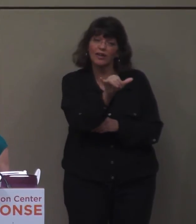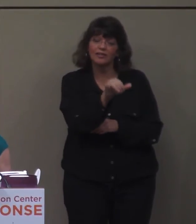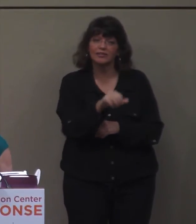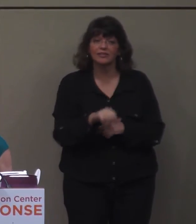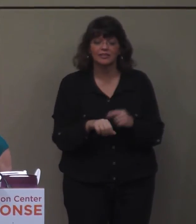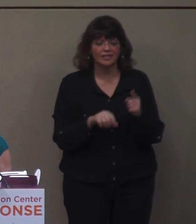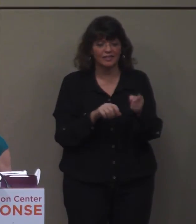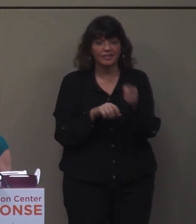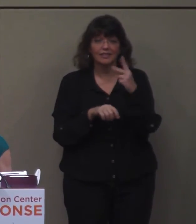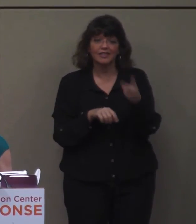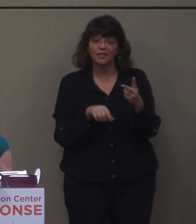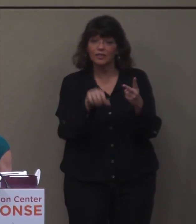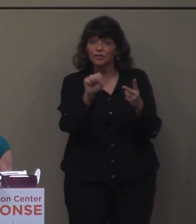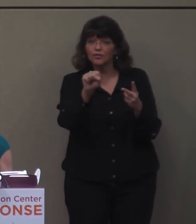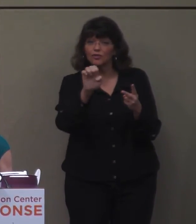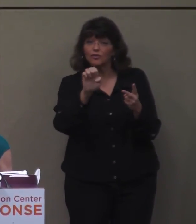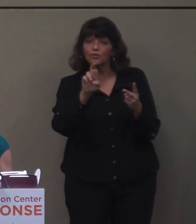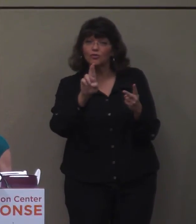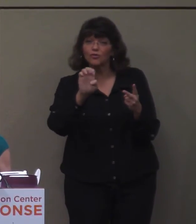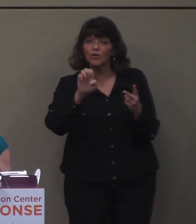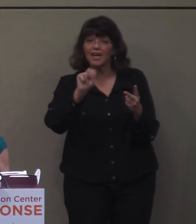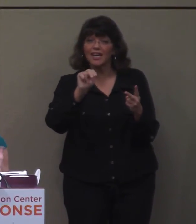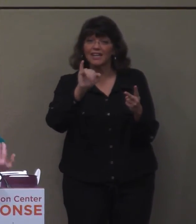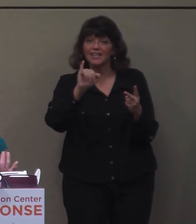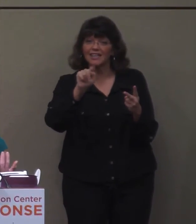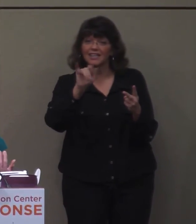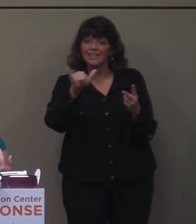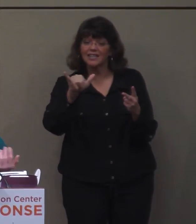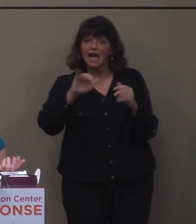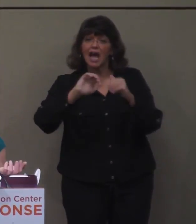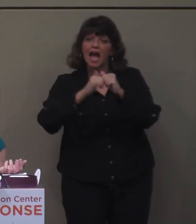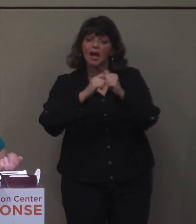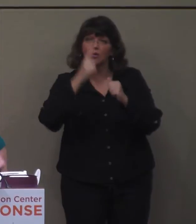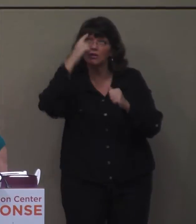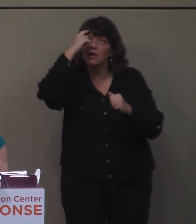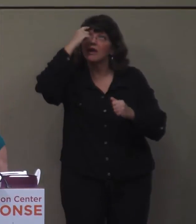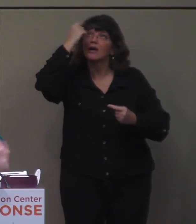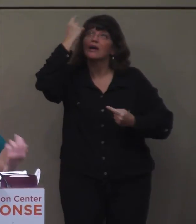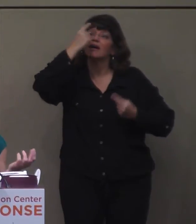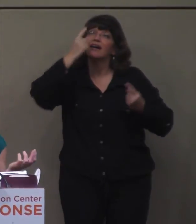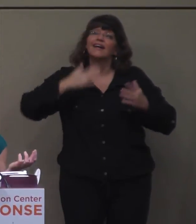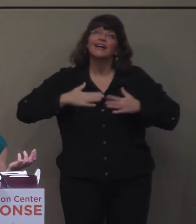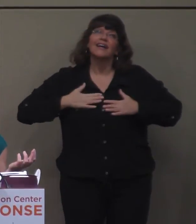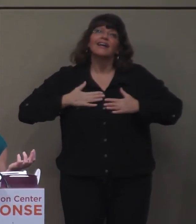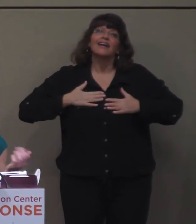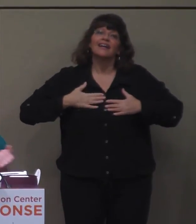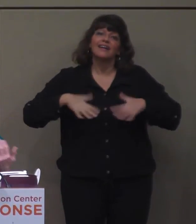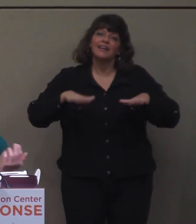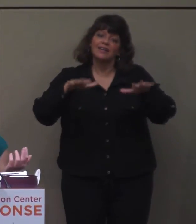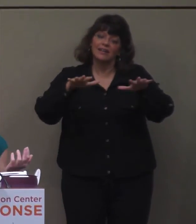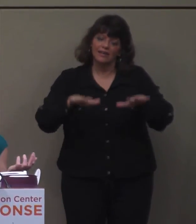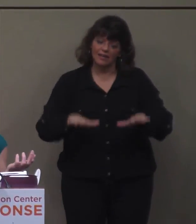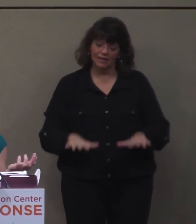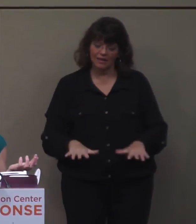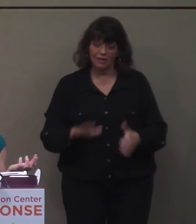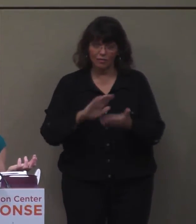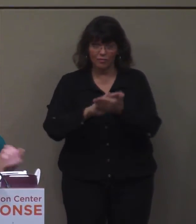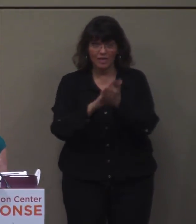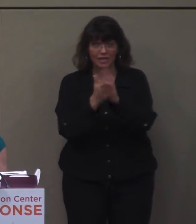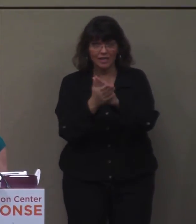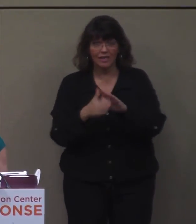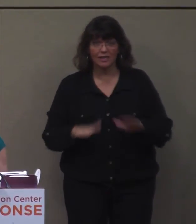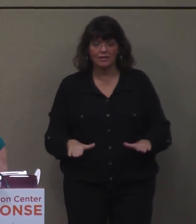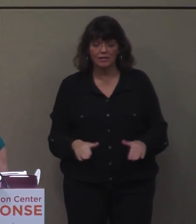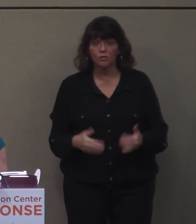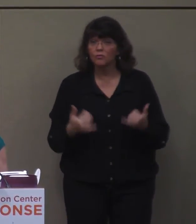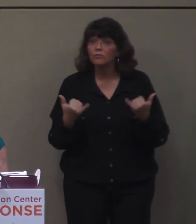house. What can you do in your home environment to make it feel more serene and at peace? The world is chaotic right now, and we don't know what's going on at times, and so